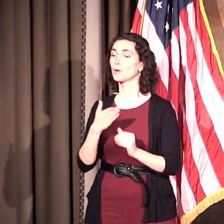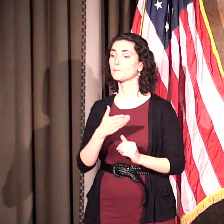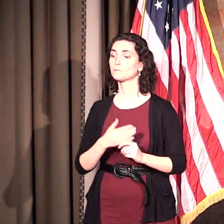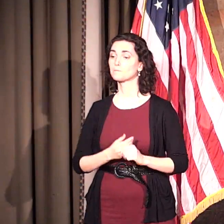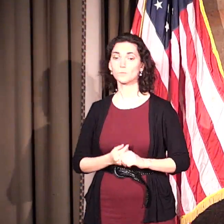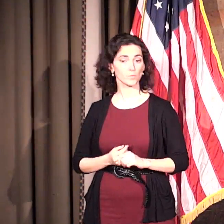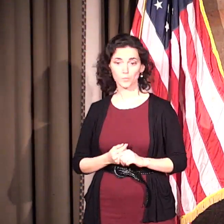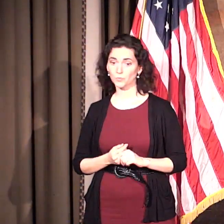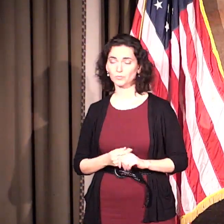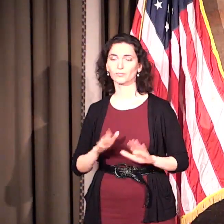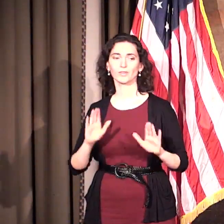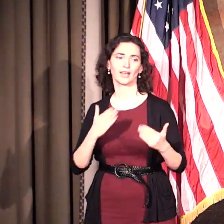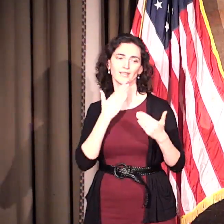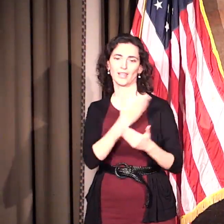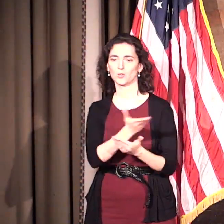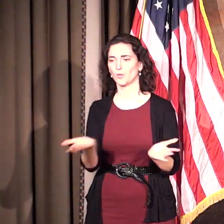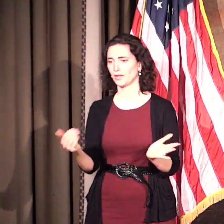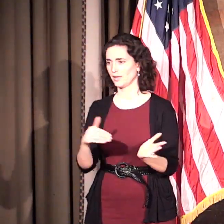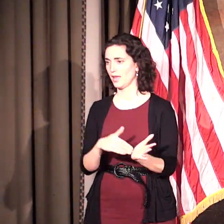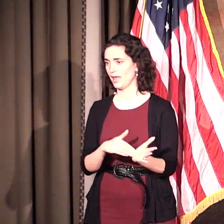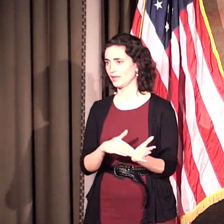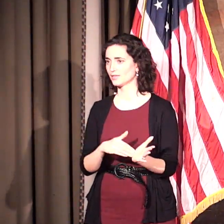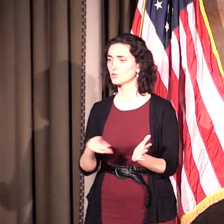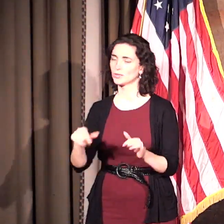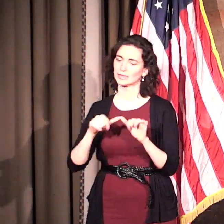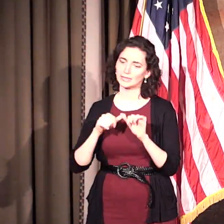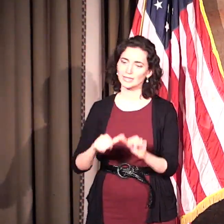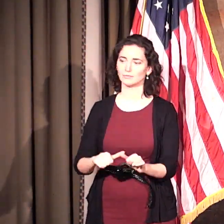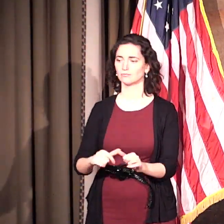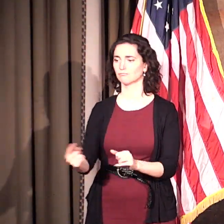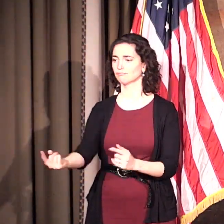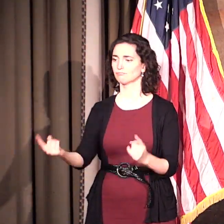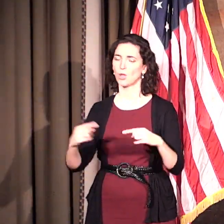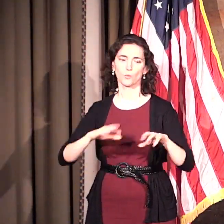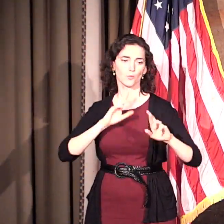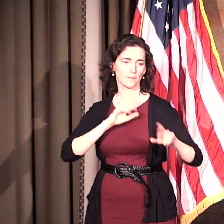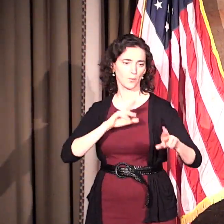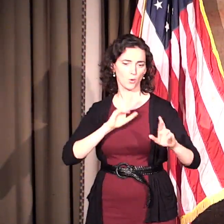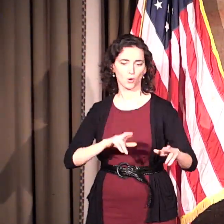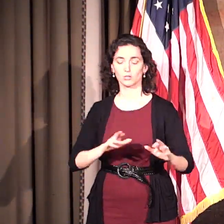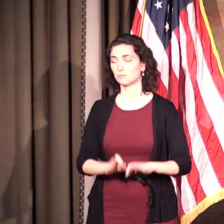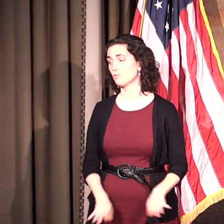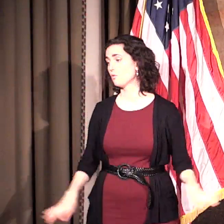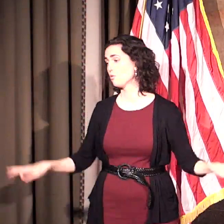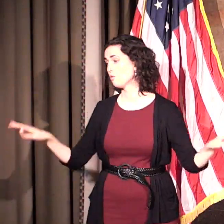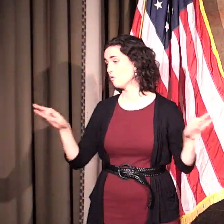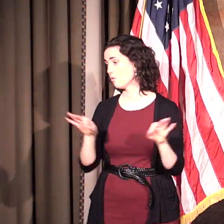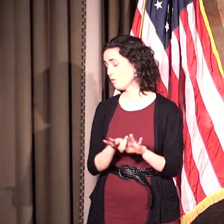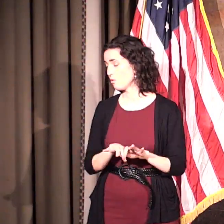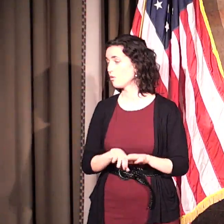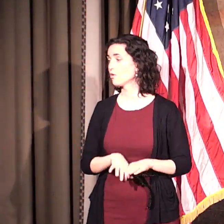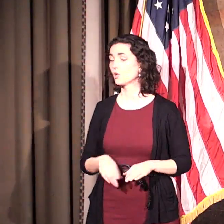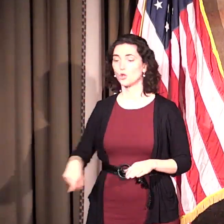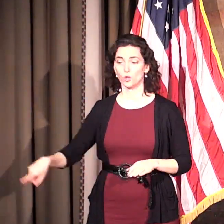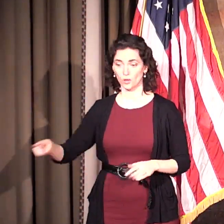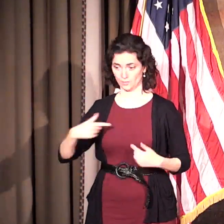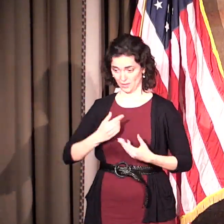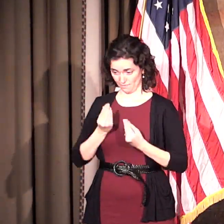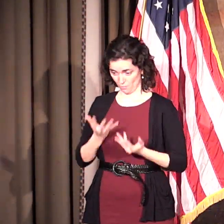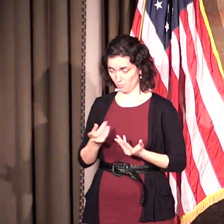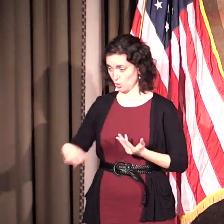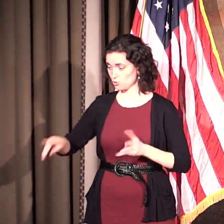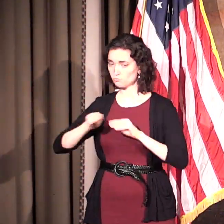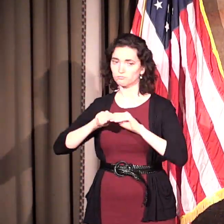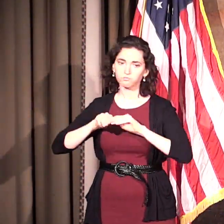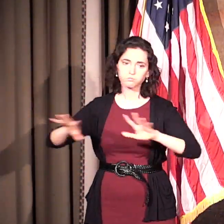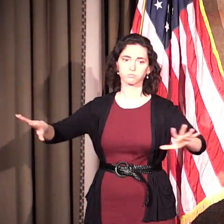Well, I want to thank you all again for your continued coverage. It is incredibly important, the information that you all put out to the people